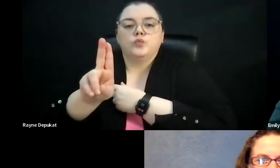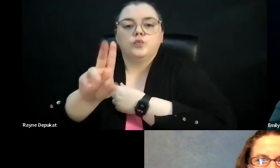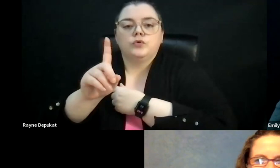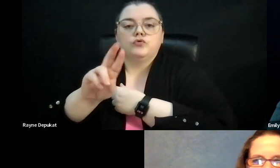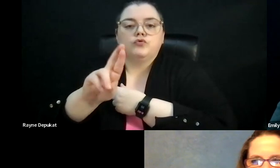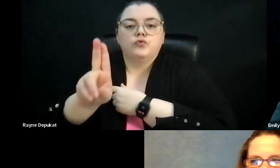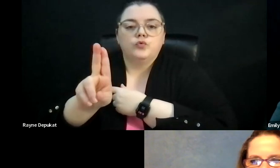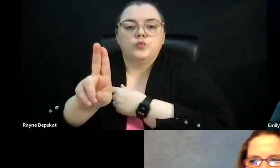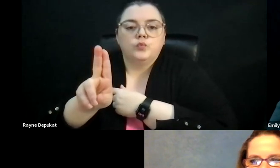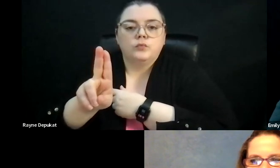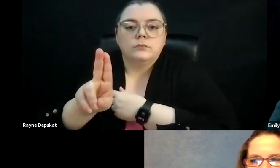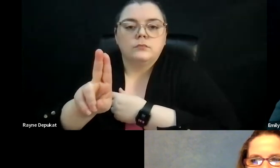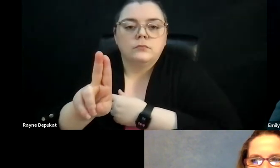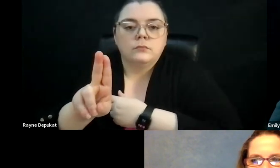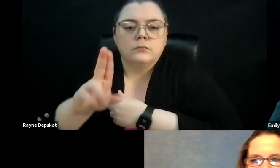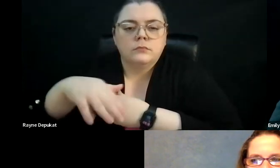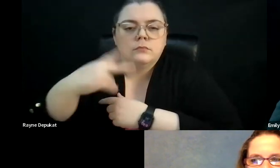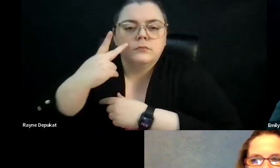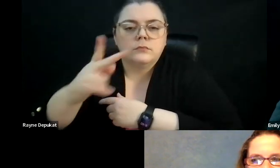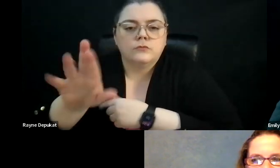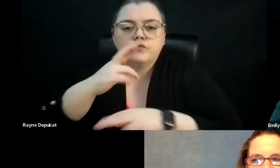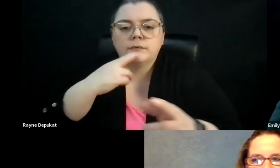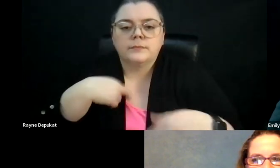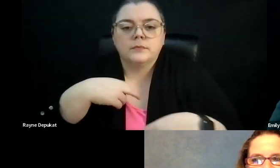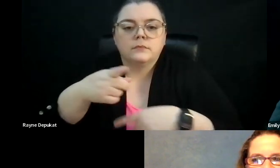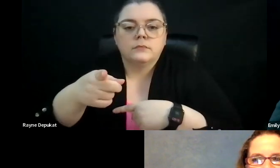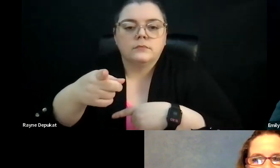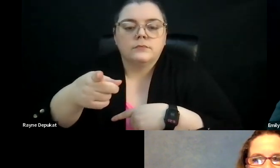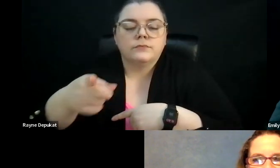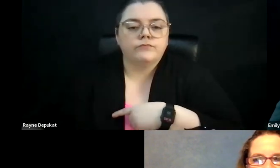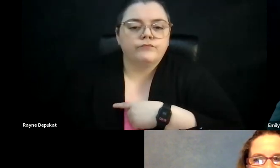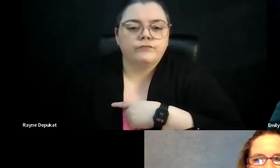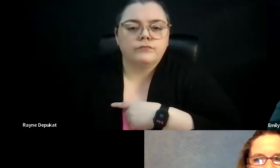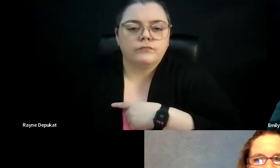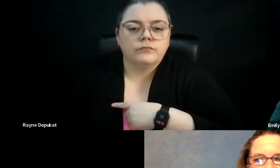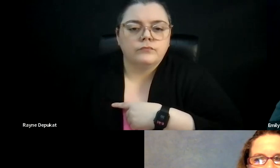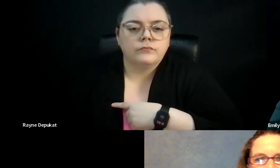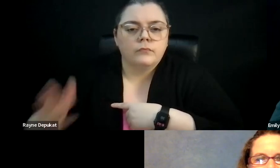Oh, Drew. Drew. I haven't seen a response from you yet.